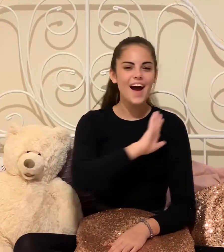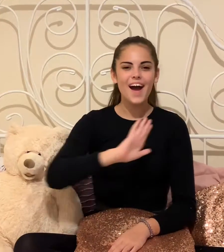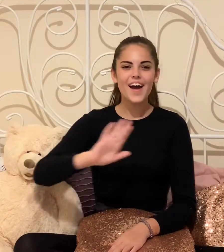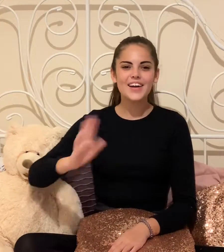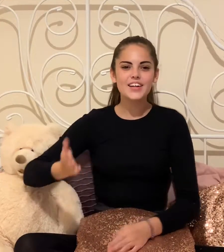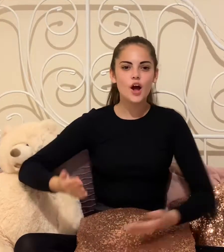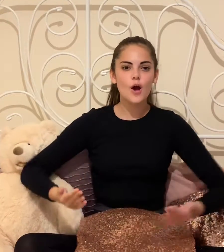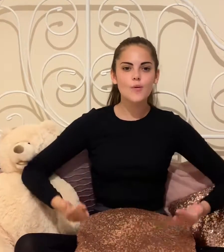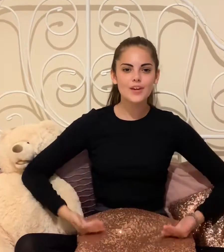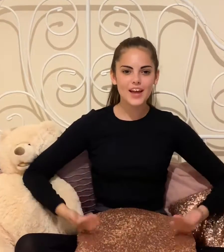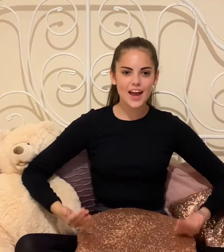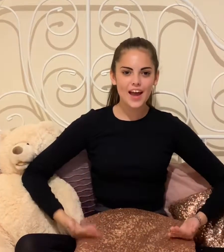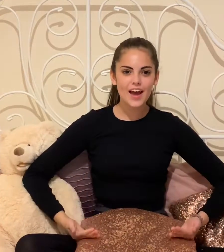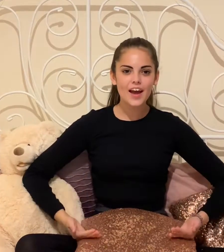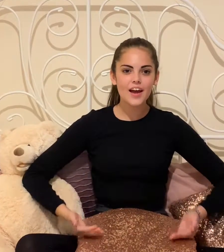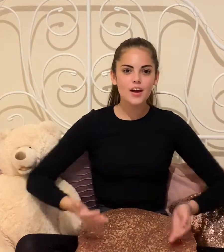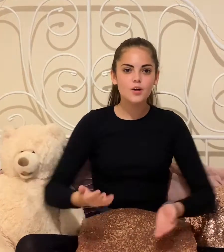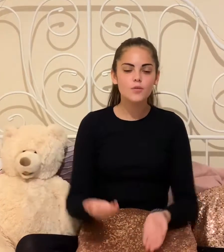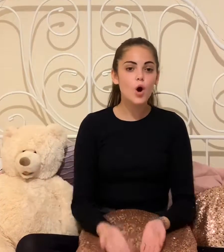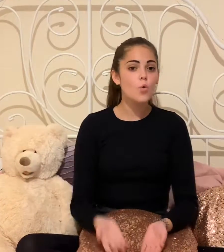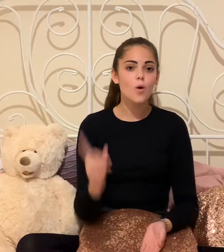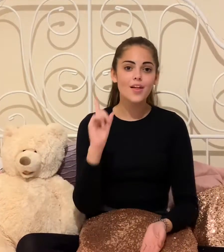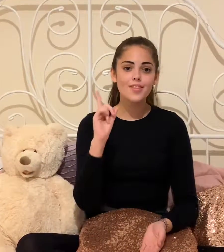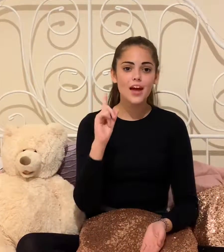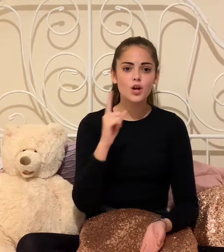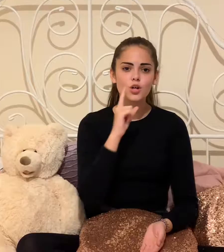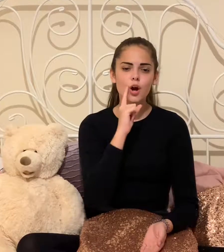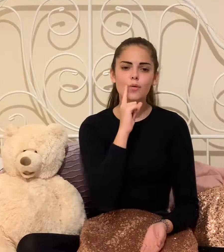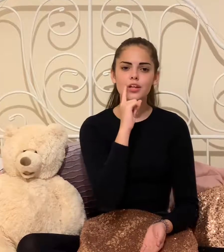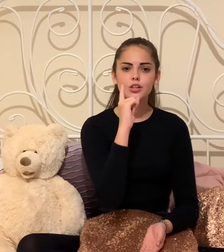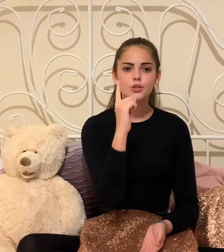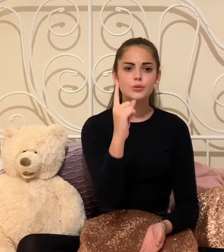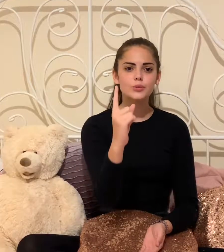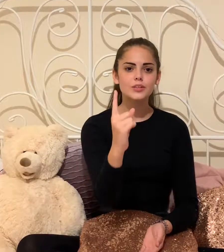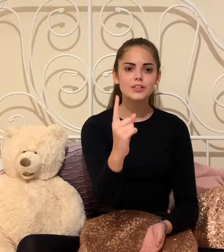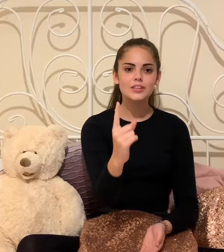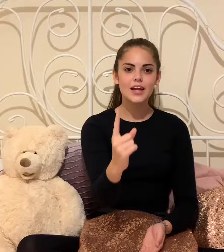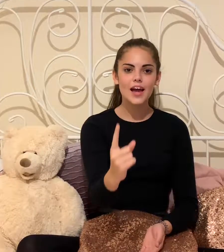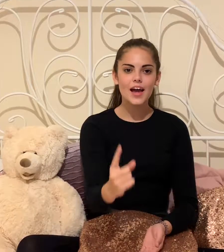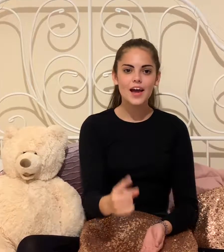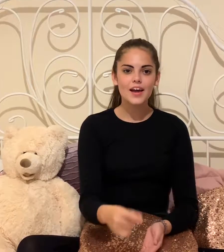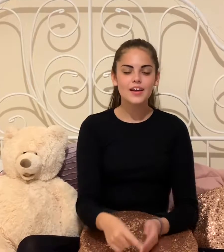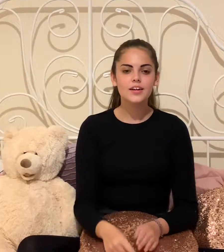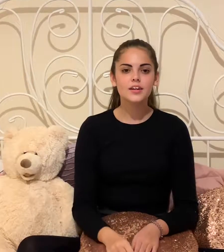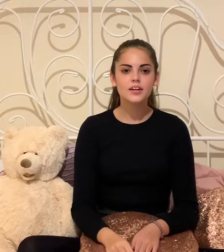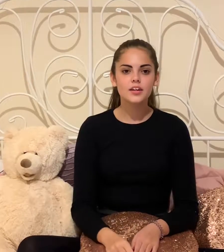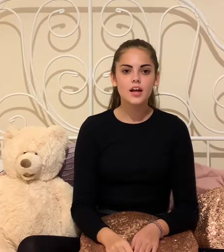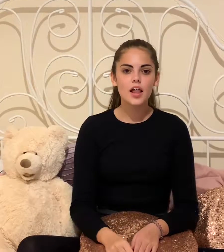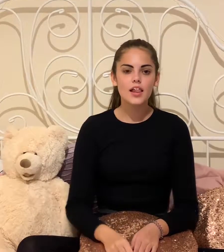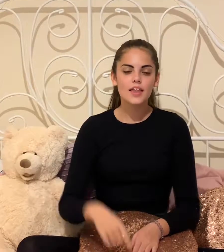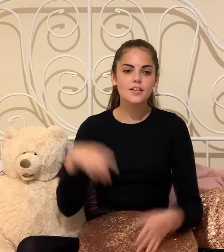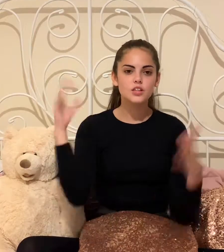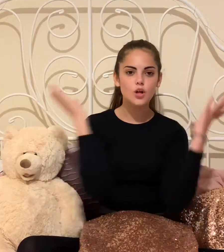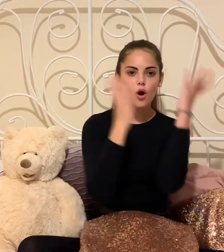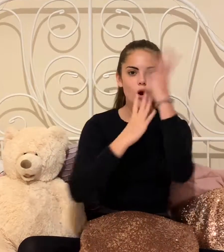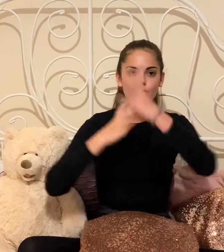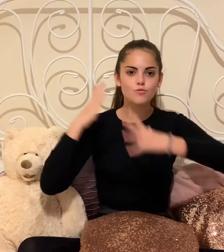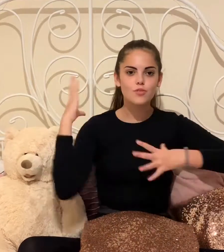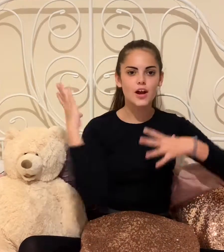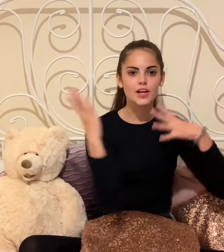door. I don't care what they're going to say. Let the storm